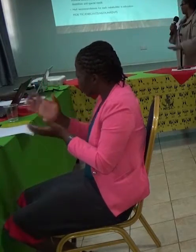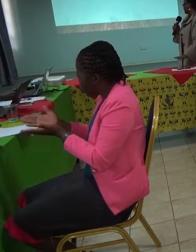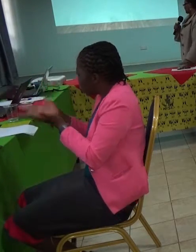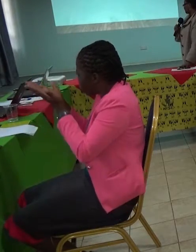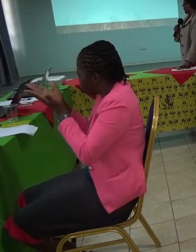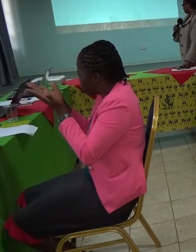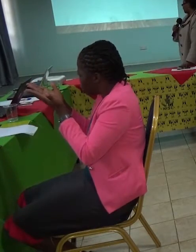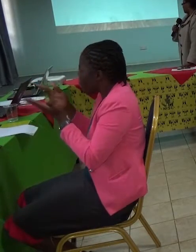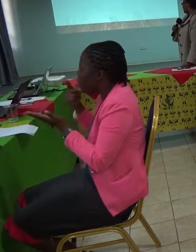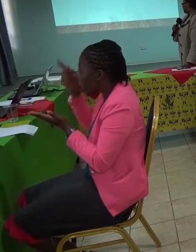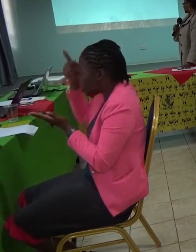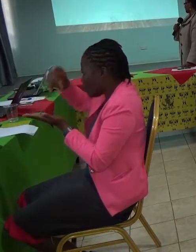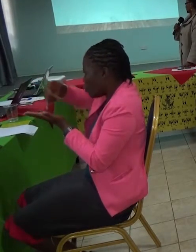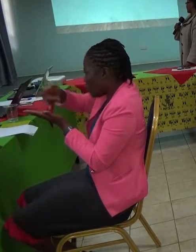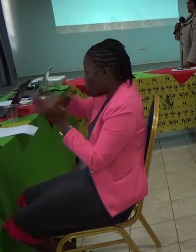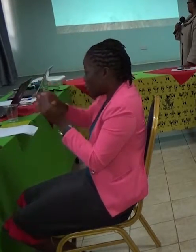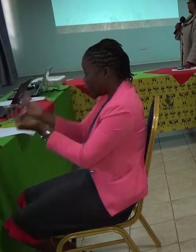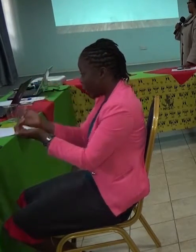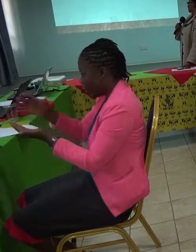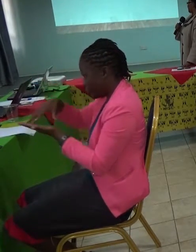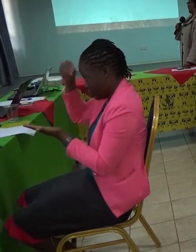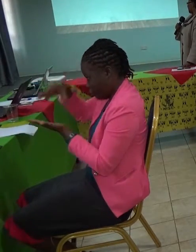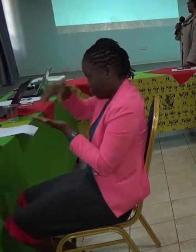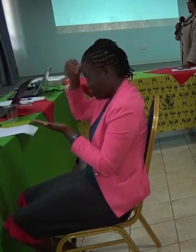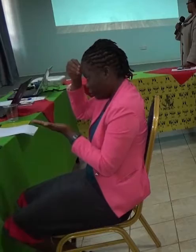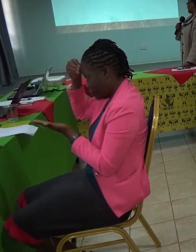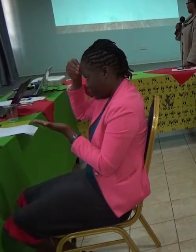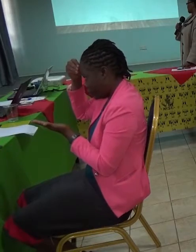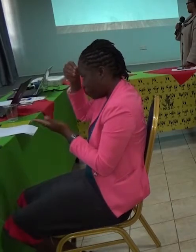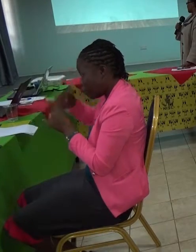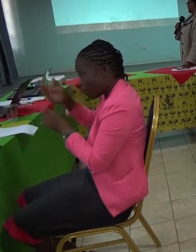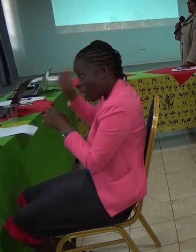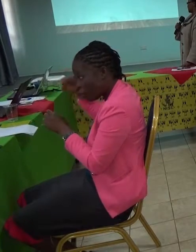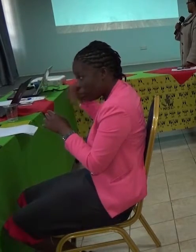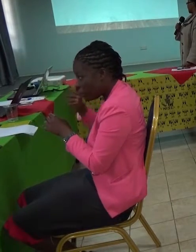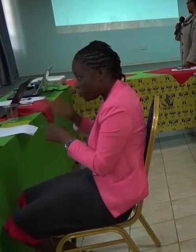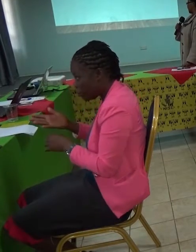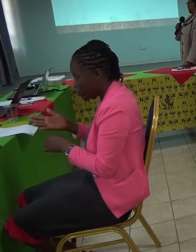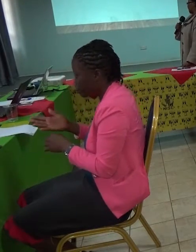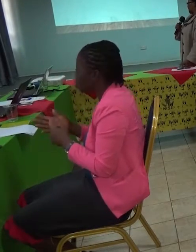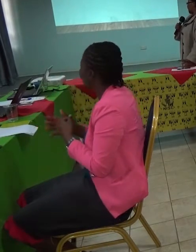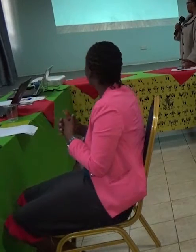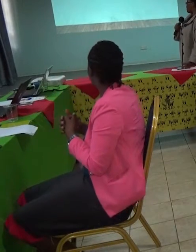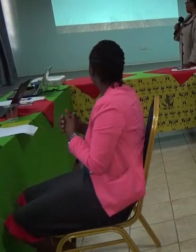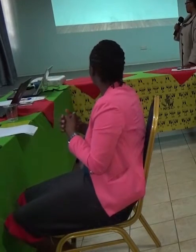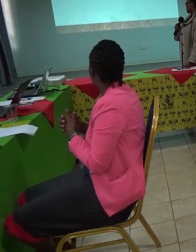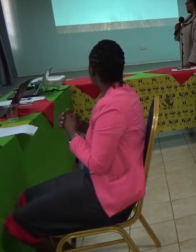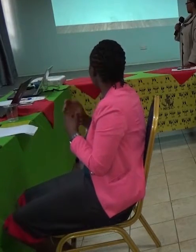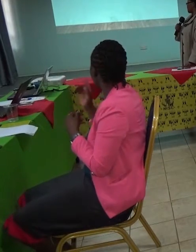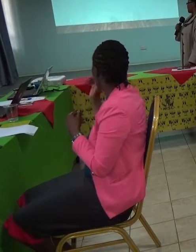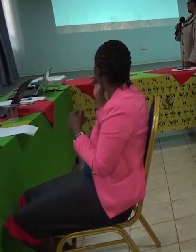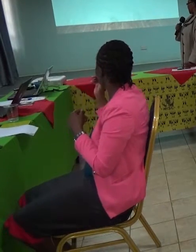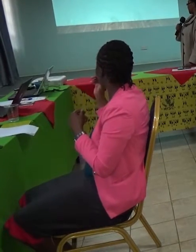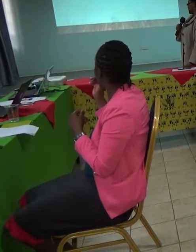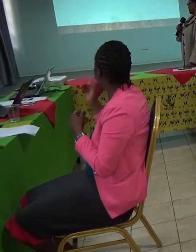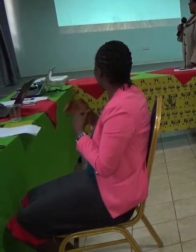Move on. The sector policy for learners and trainees with disabilities in Kenya, it promotes